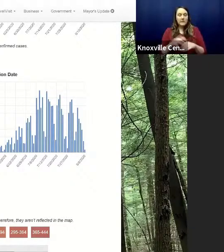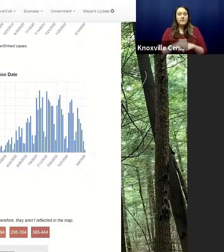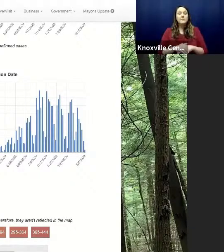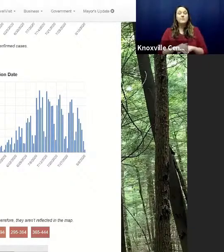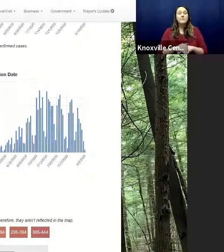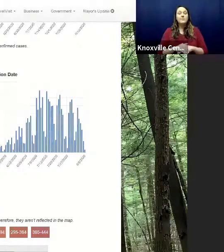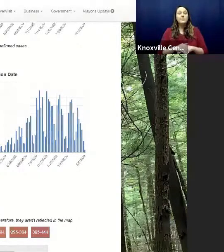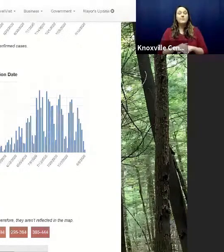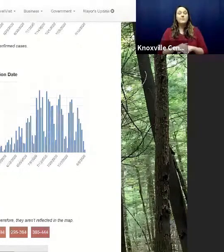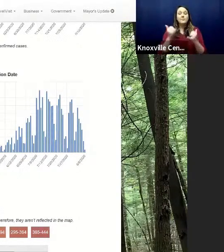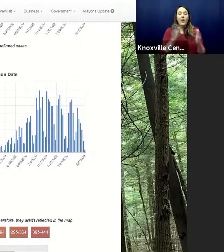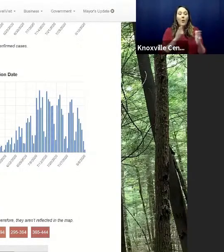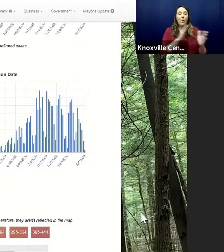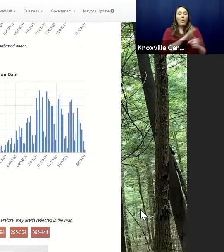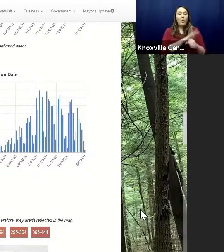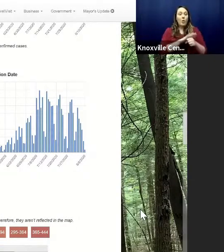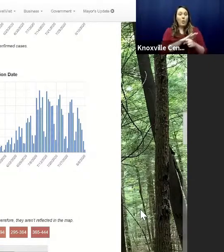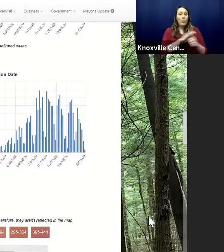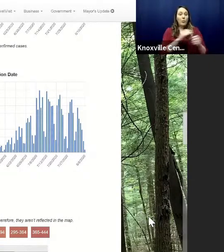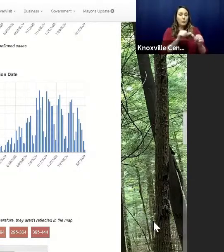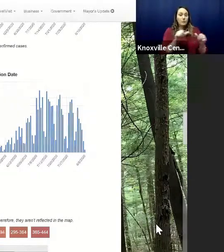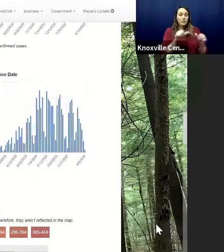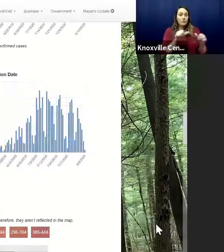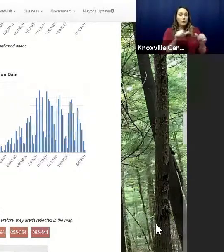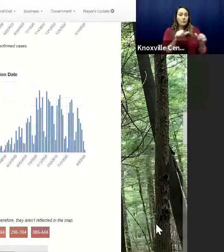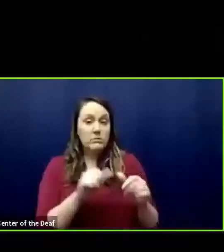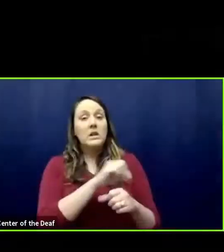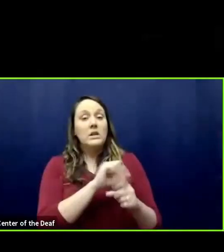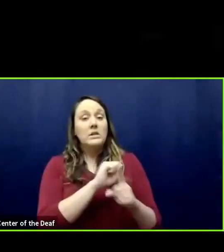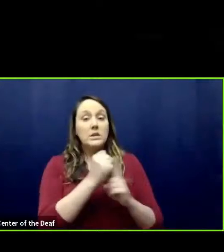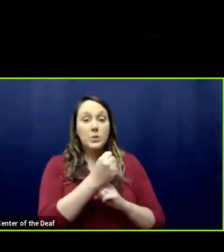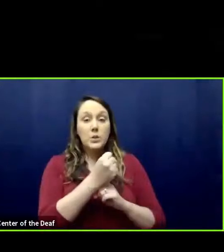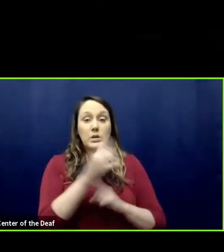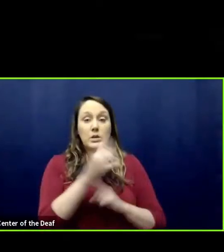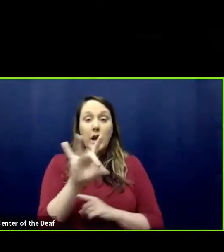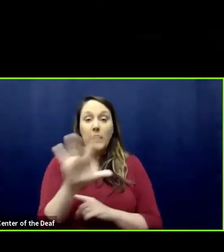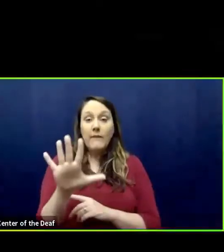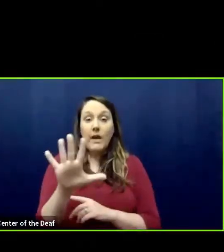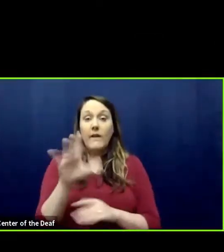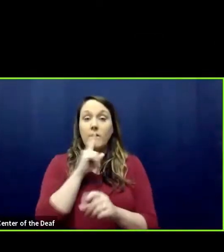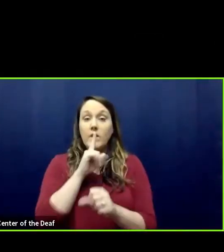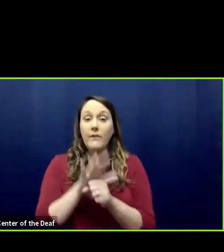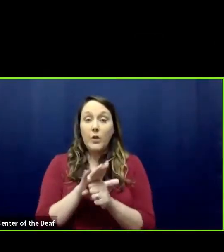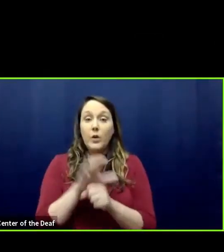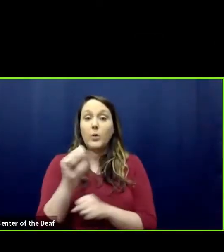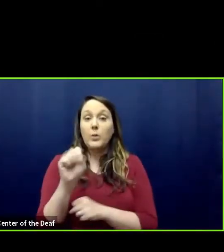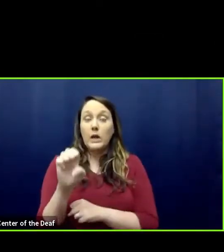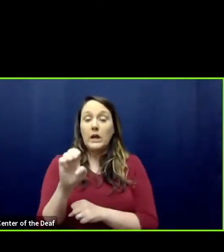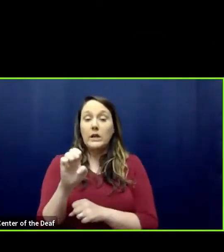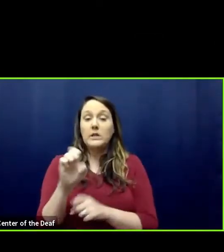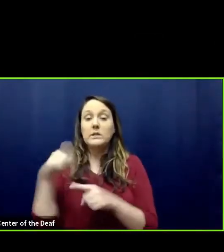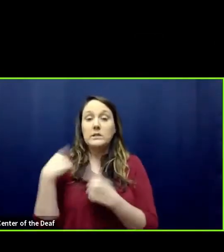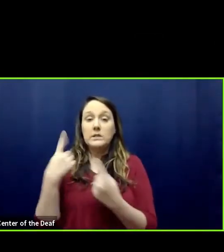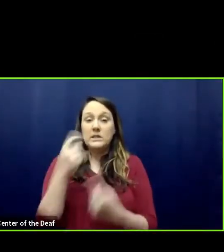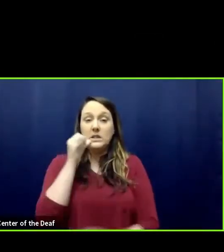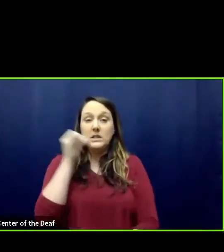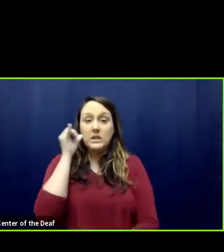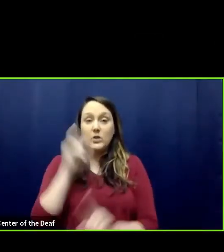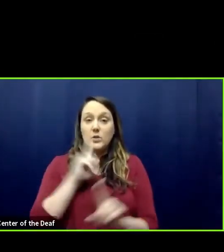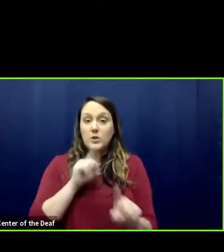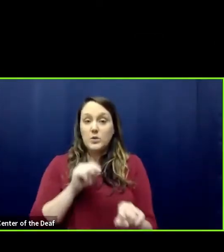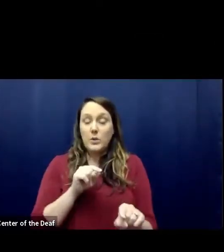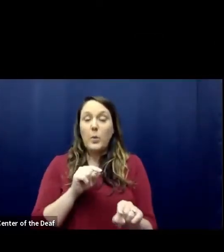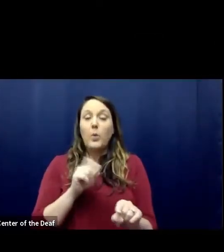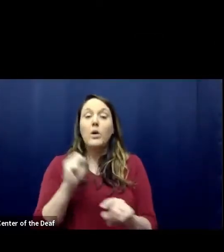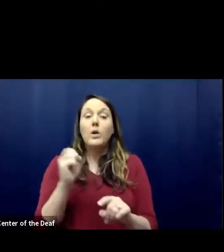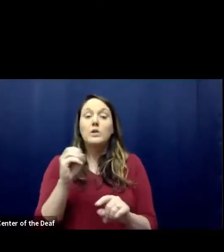we'll move into the local situation. We have 85 new confirmed cases since yesterday's report,